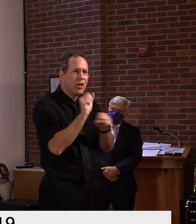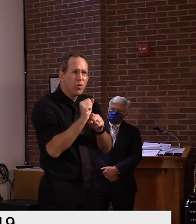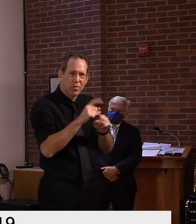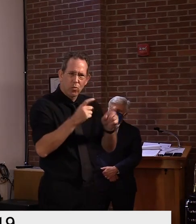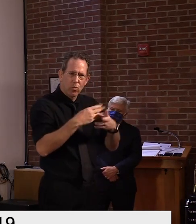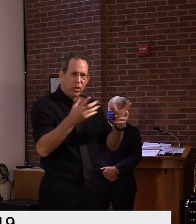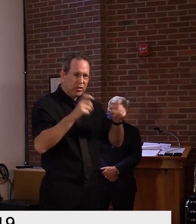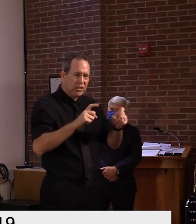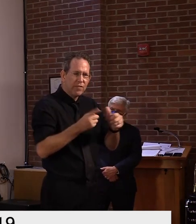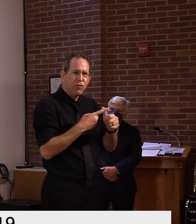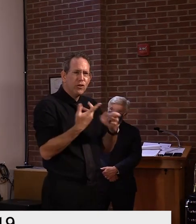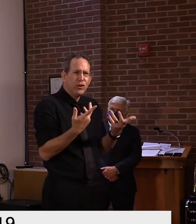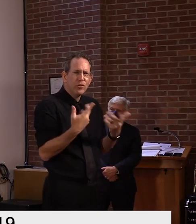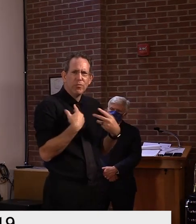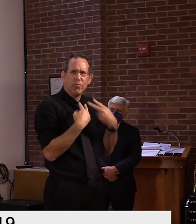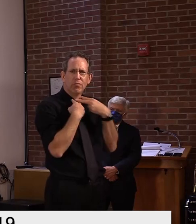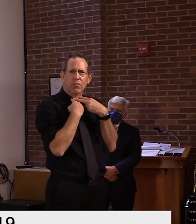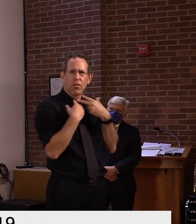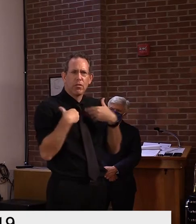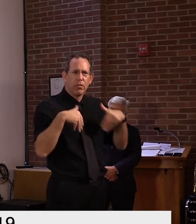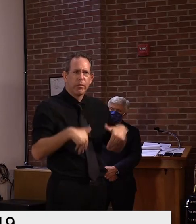test.